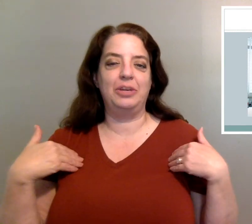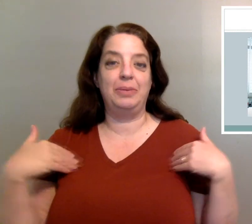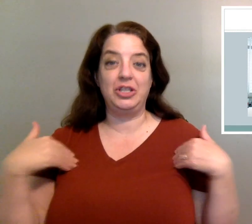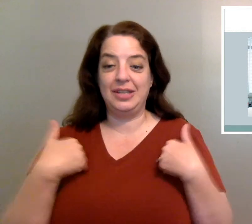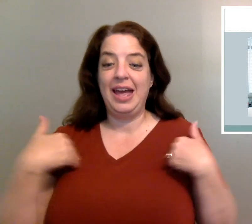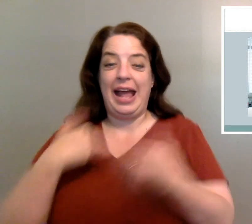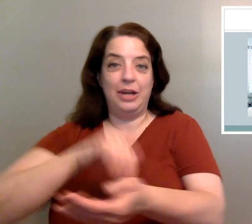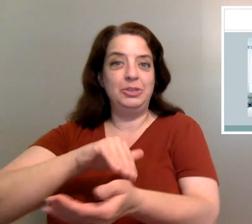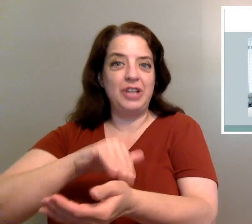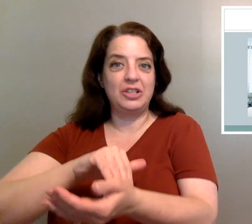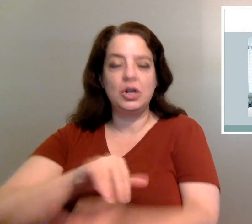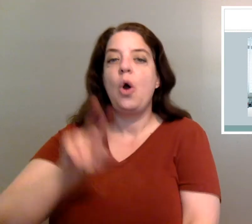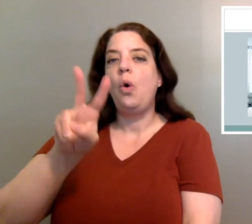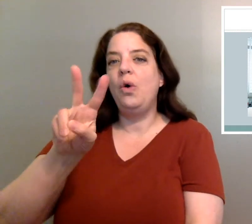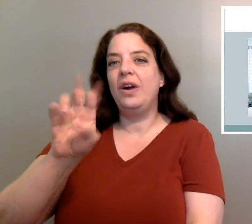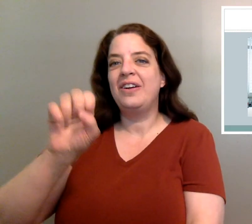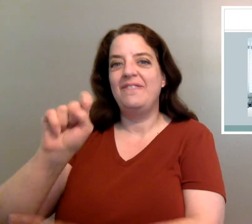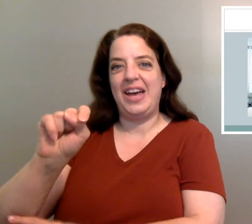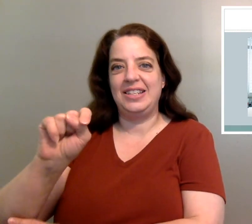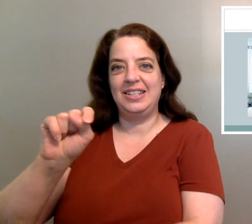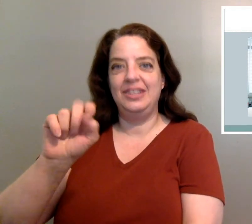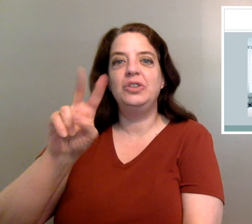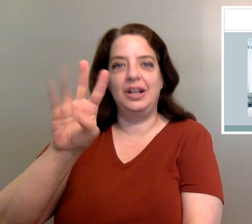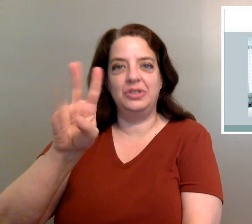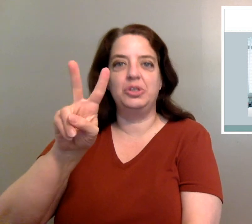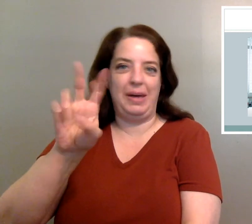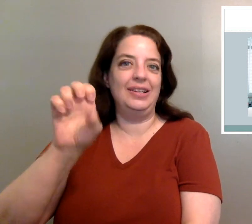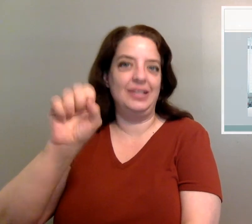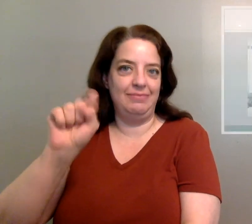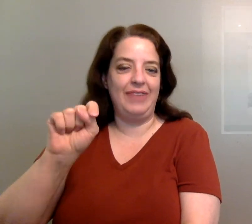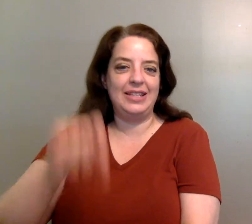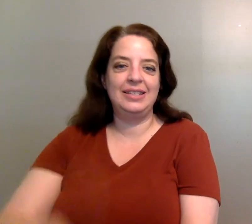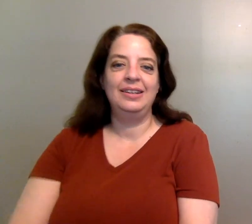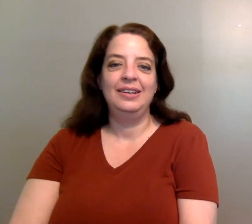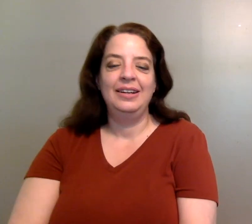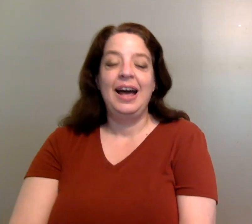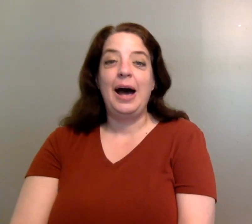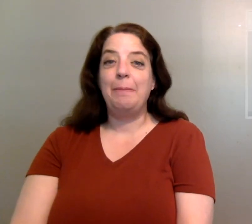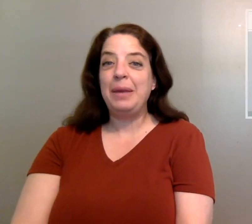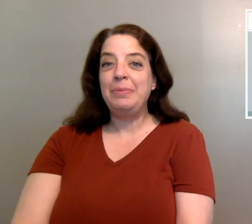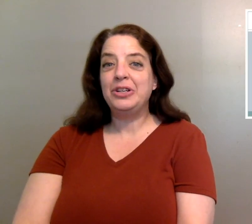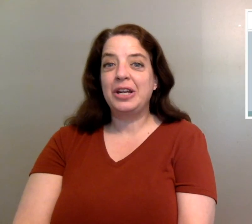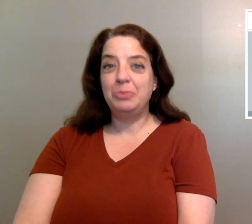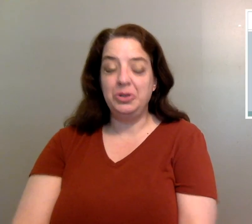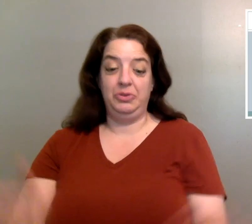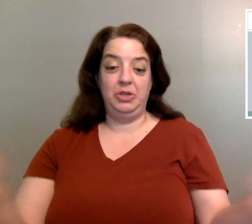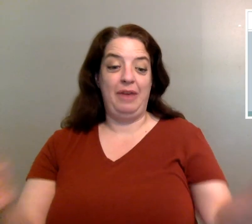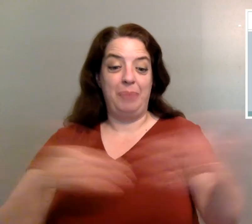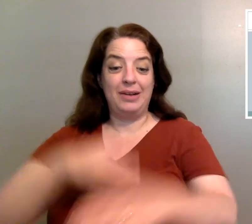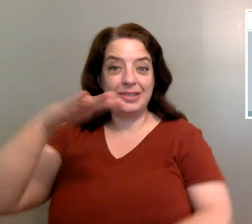occupations. Animal doctor or vet. You can also spell it, vet. Maybe you're going to move. So you have